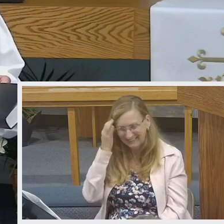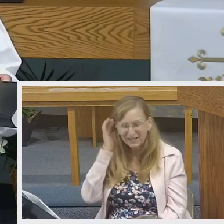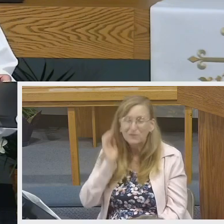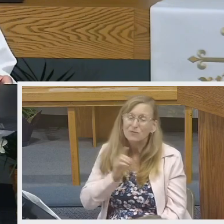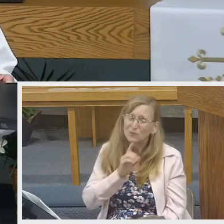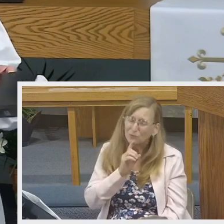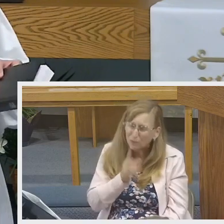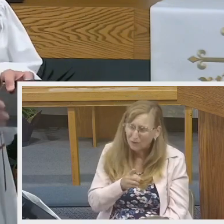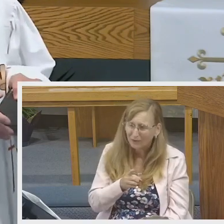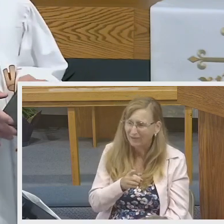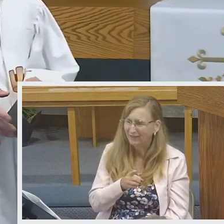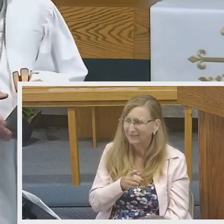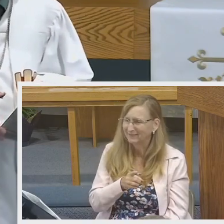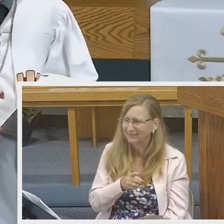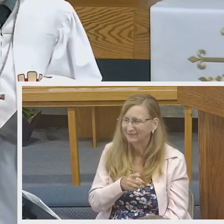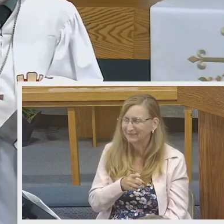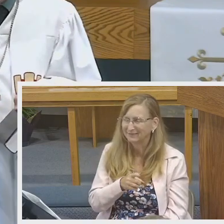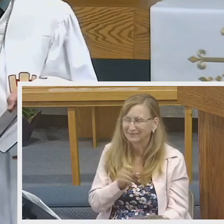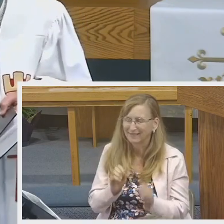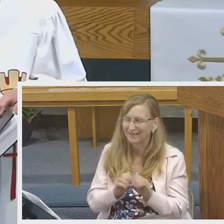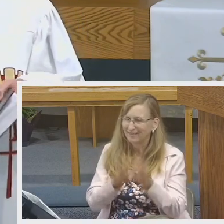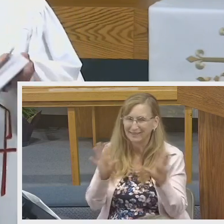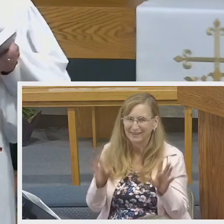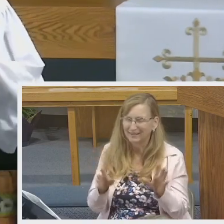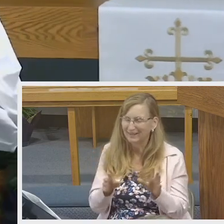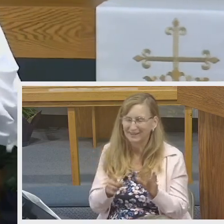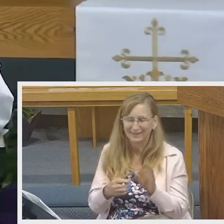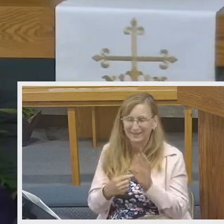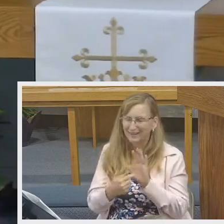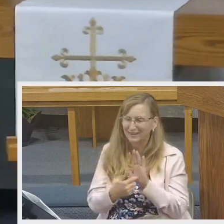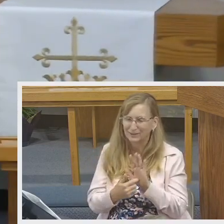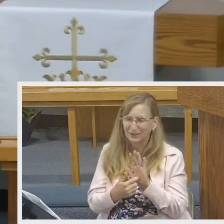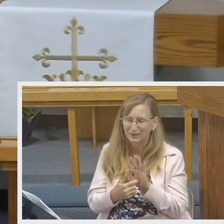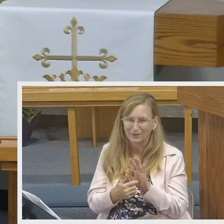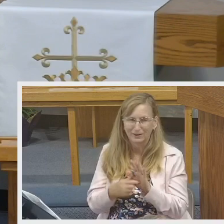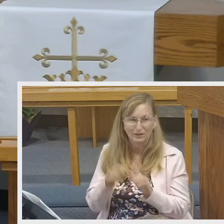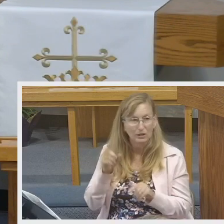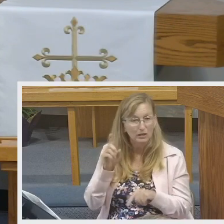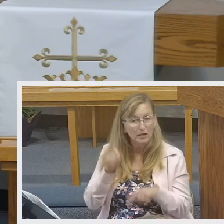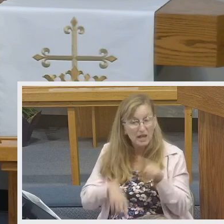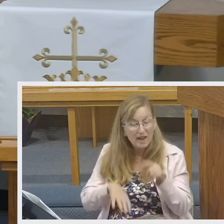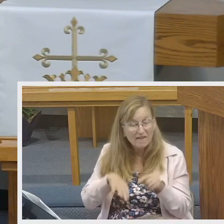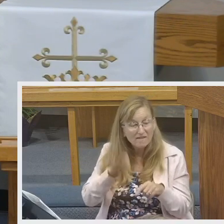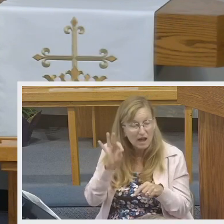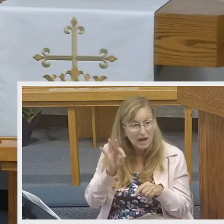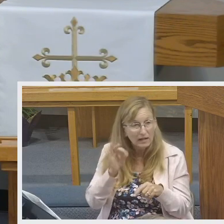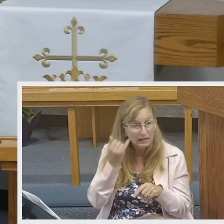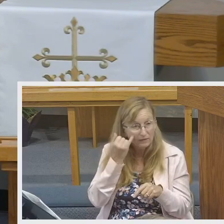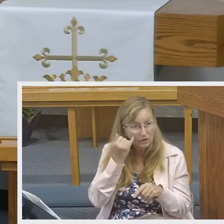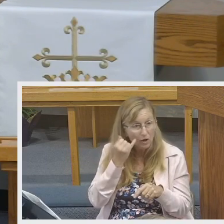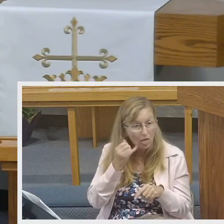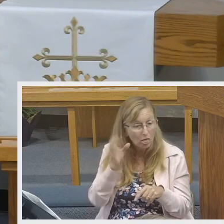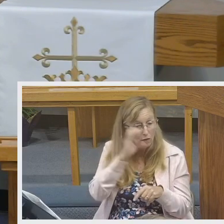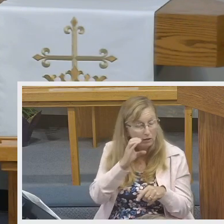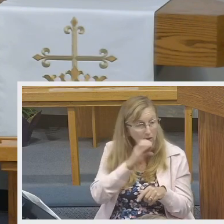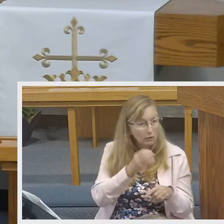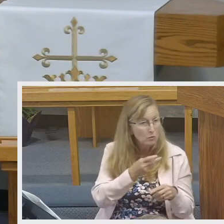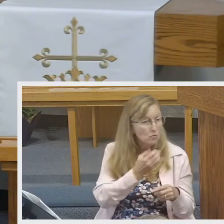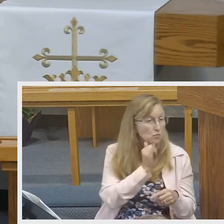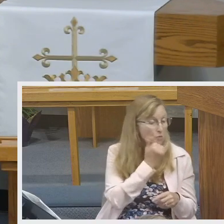is clearly illustrated. You won't find something if you're looking for it in the wrong place.